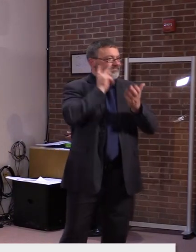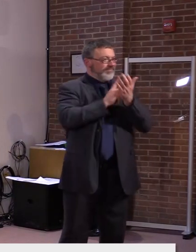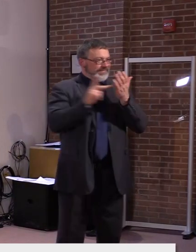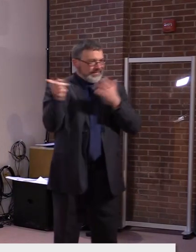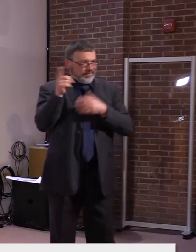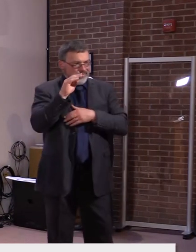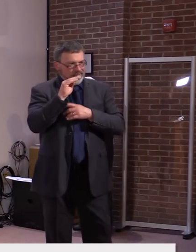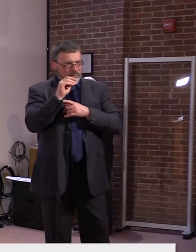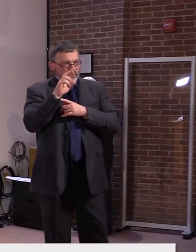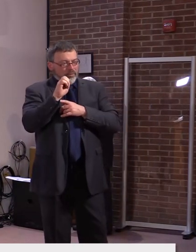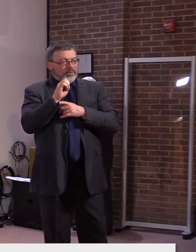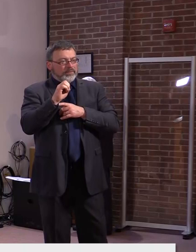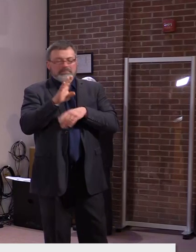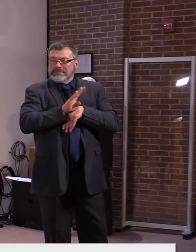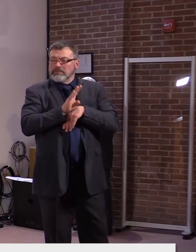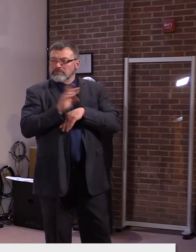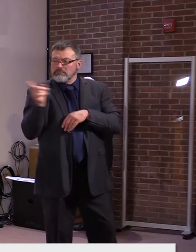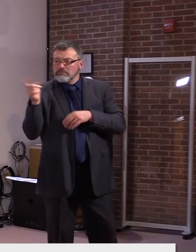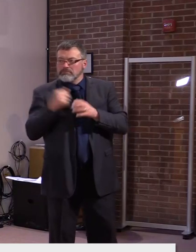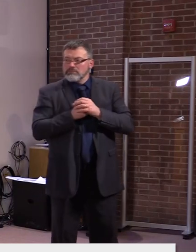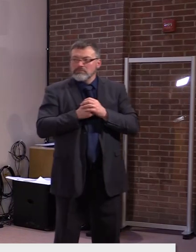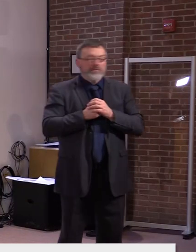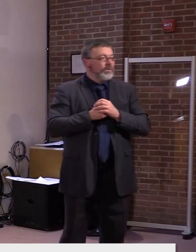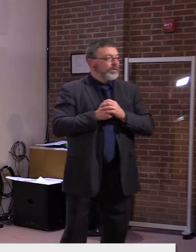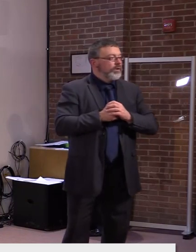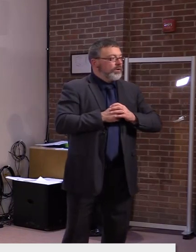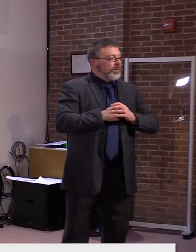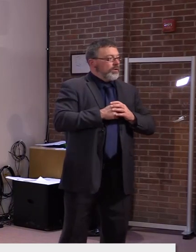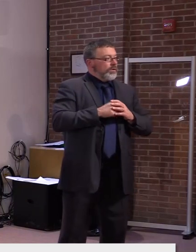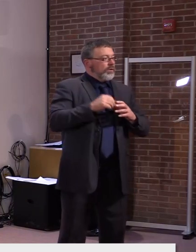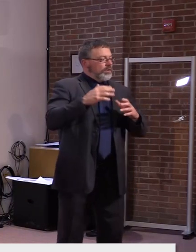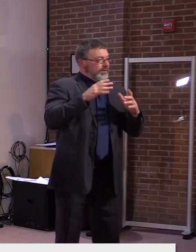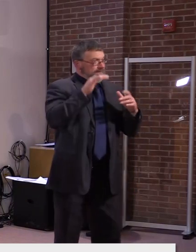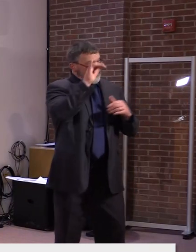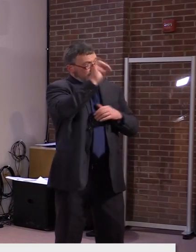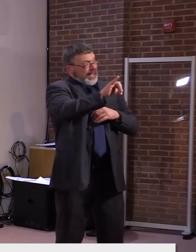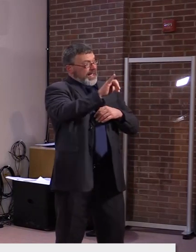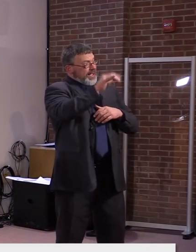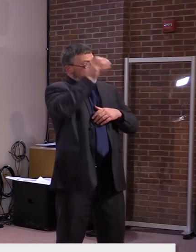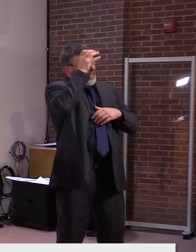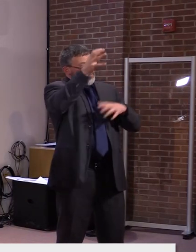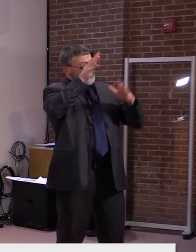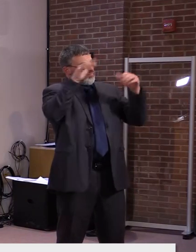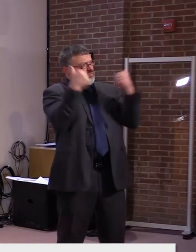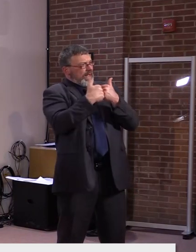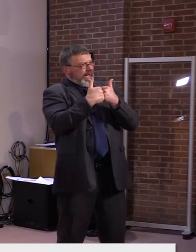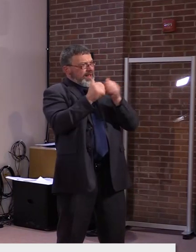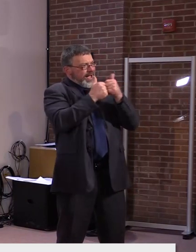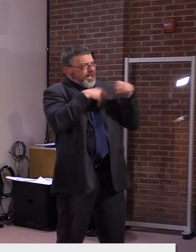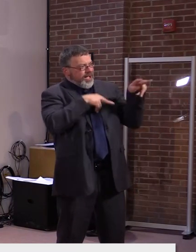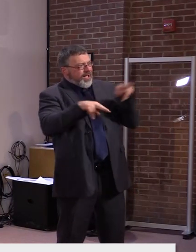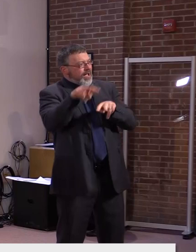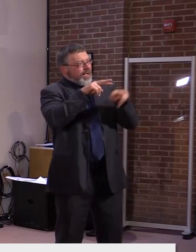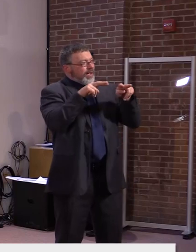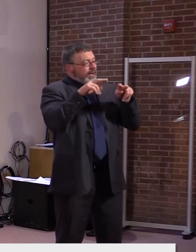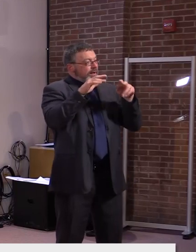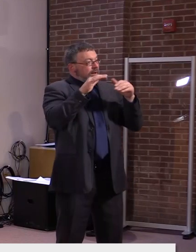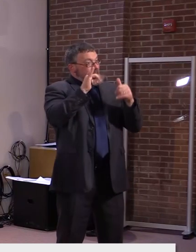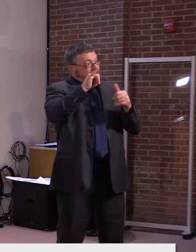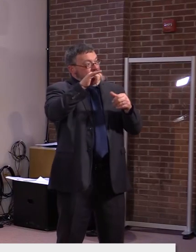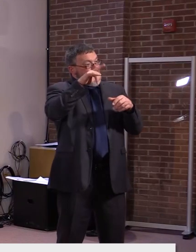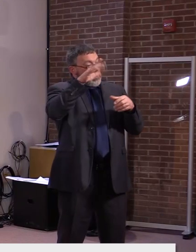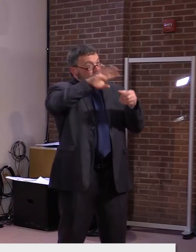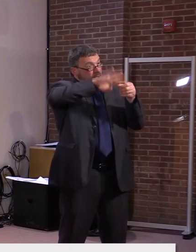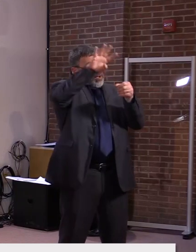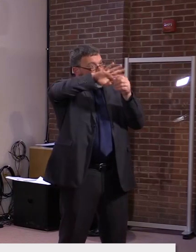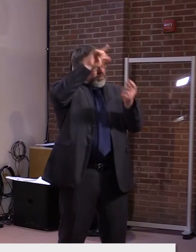Sure. So part of the challenge comes in just the construct of the way we're looking to achieve reductions. We talk about them in the